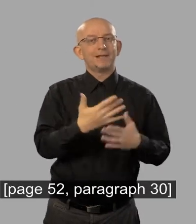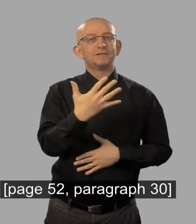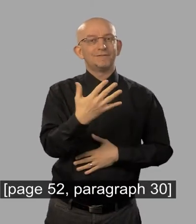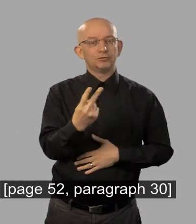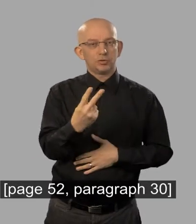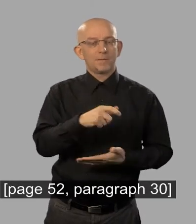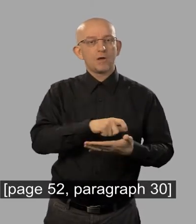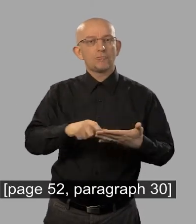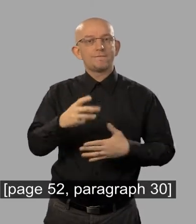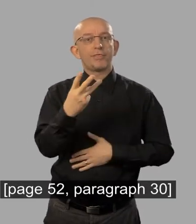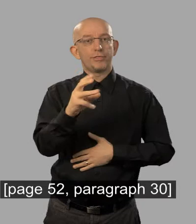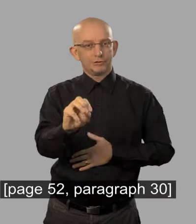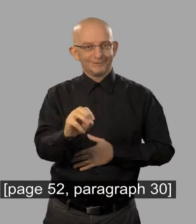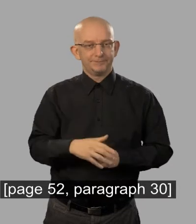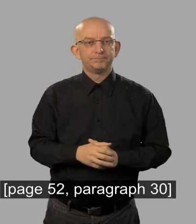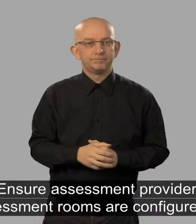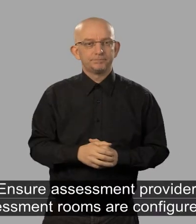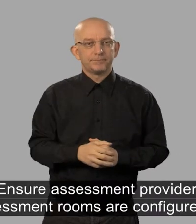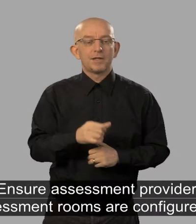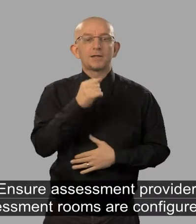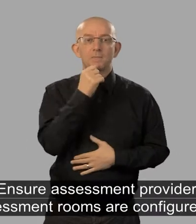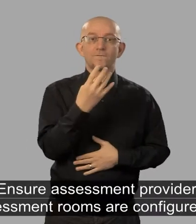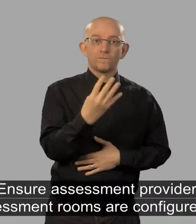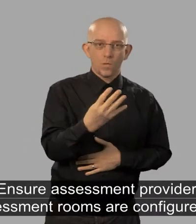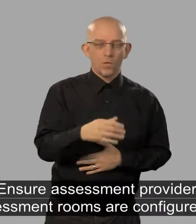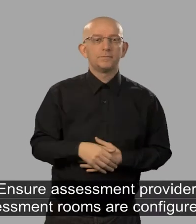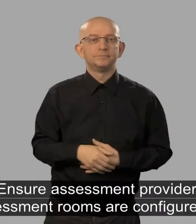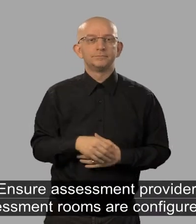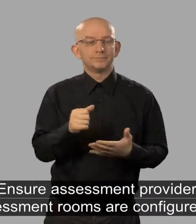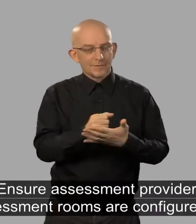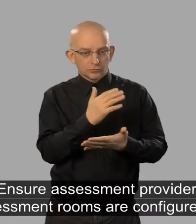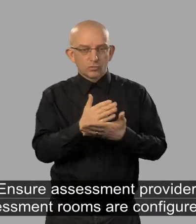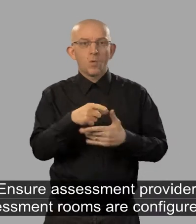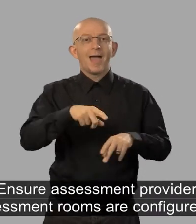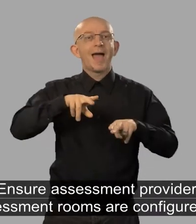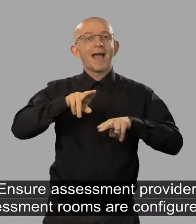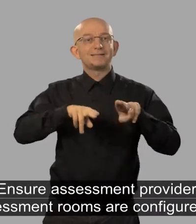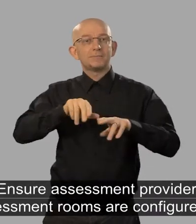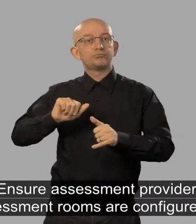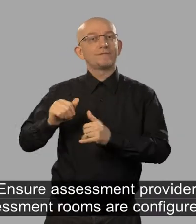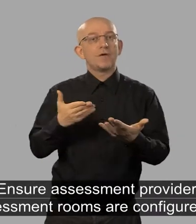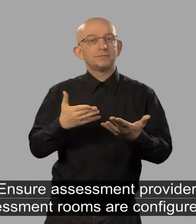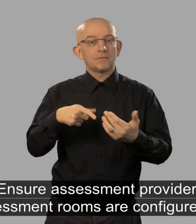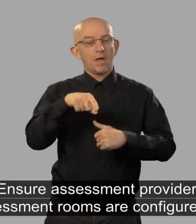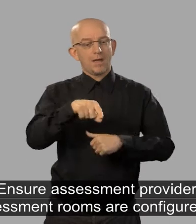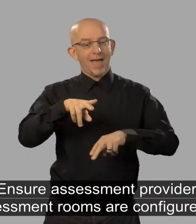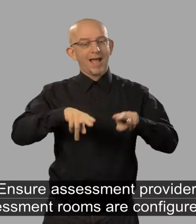Page 52, paragraph 30. 4. Ensure assessment provider assessment rooms